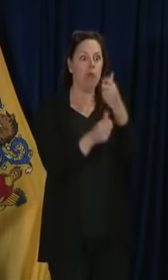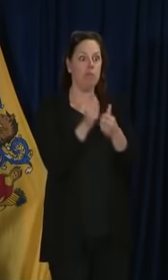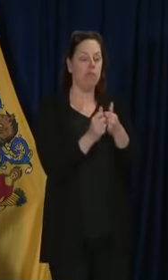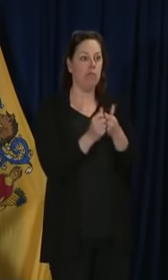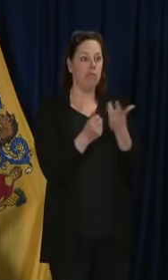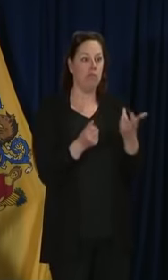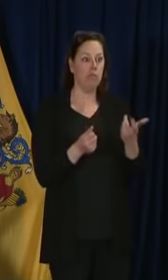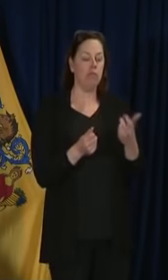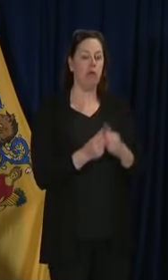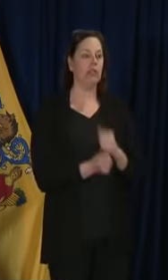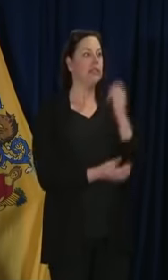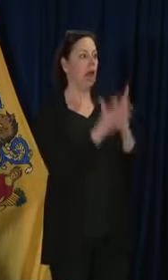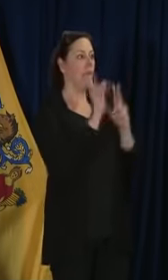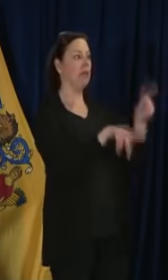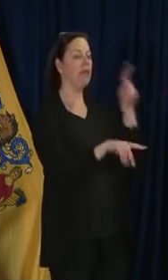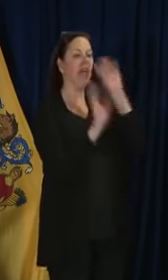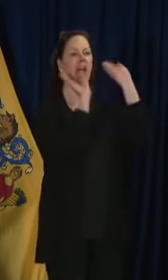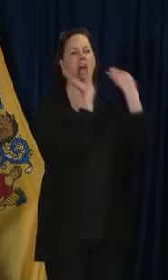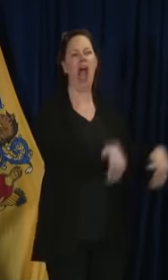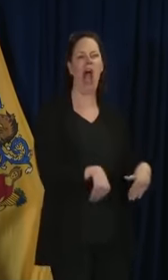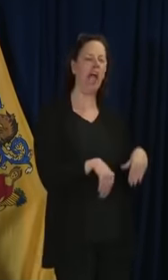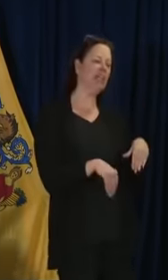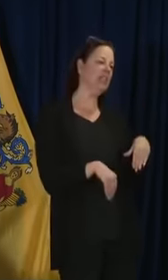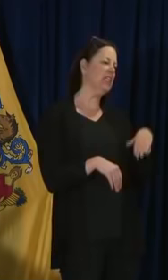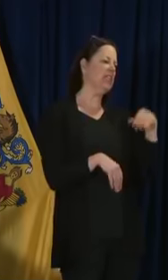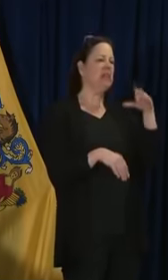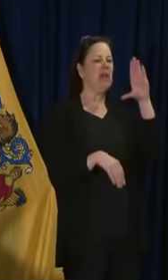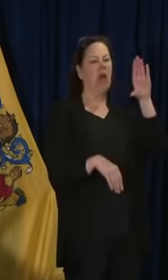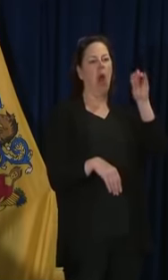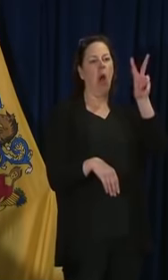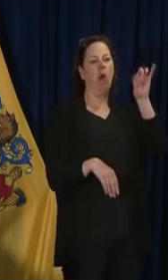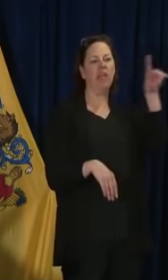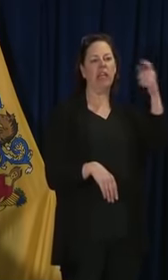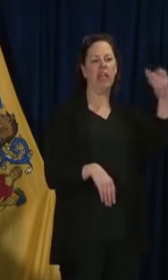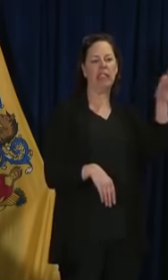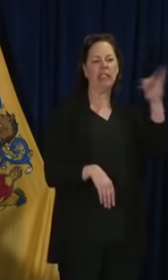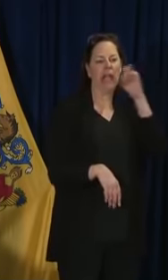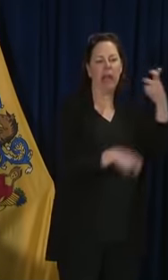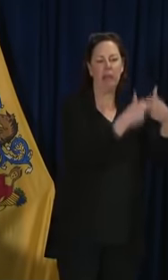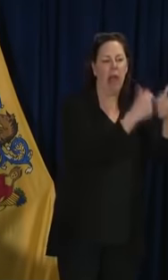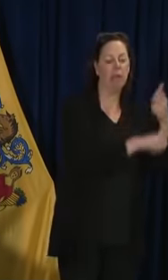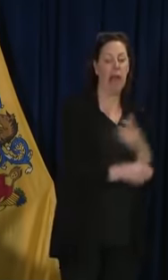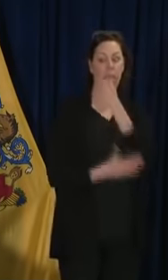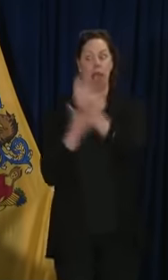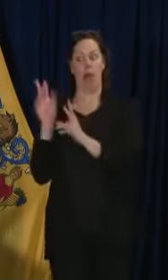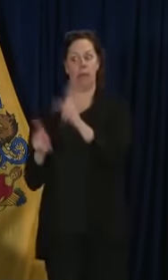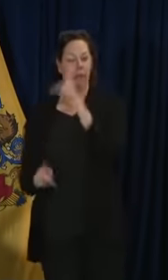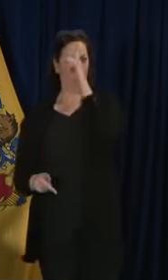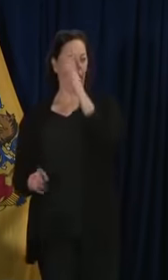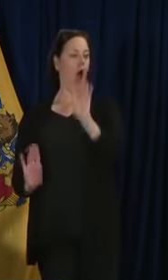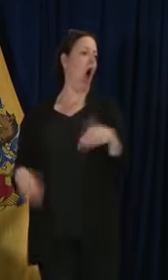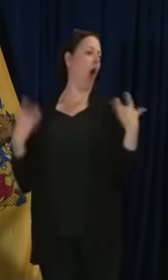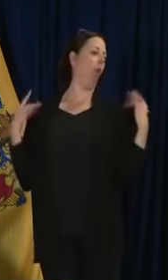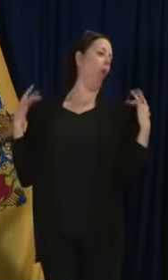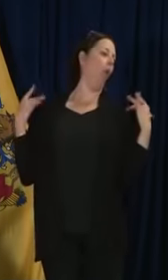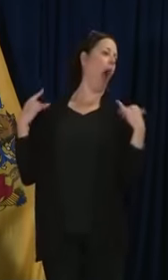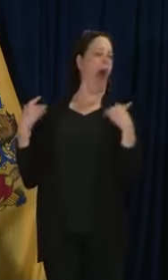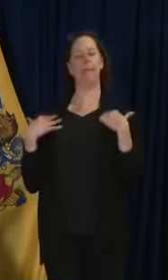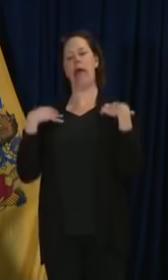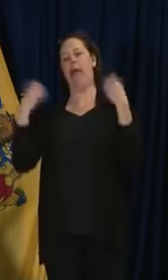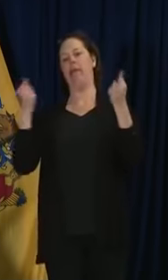of people who think that they're impenetrable, that it's not going to affect them. They're the fitness of the picture of good